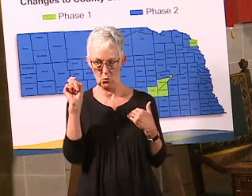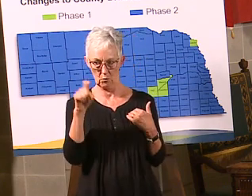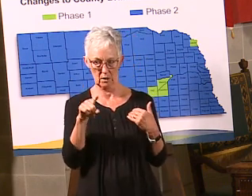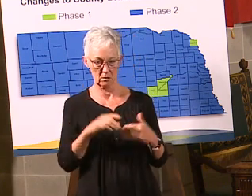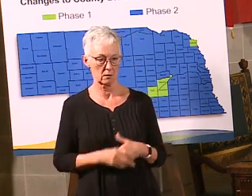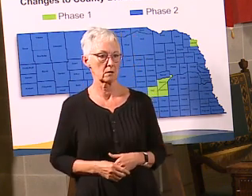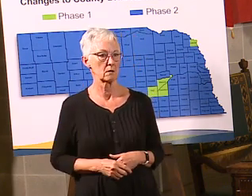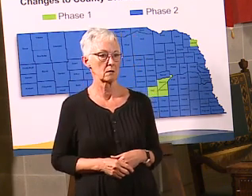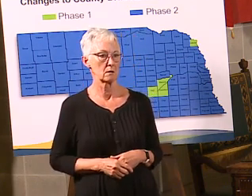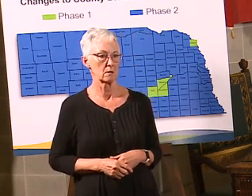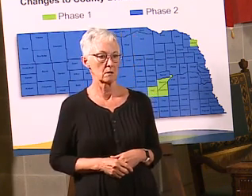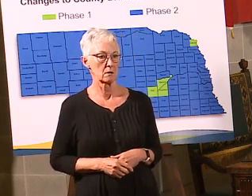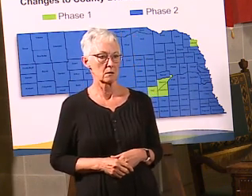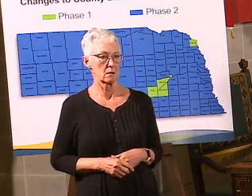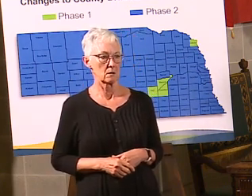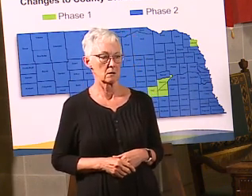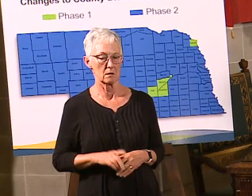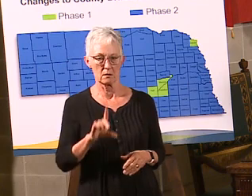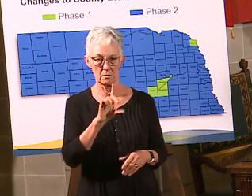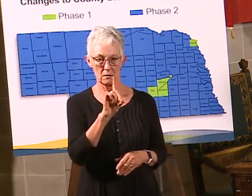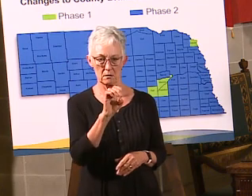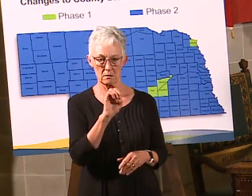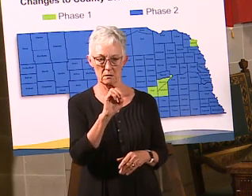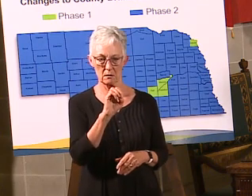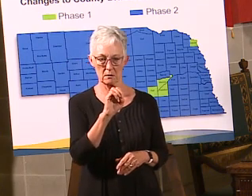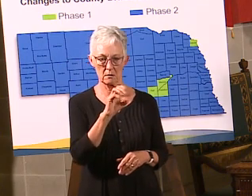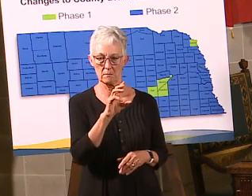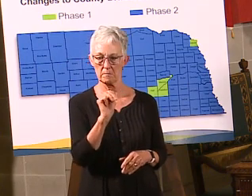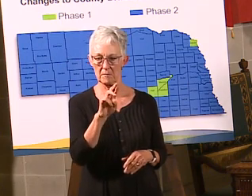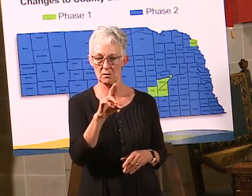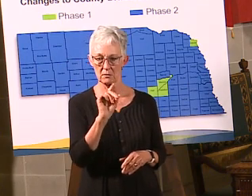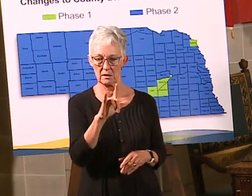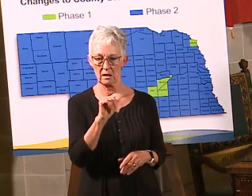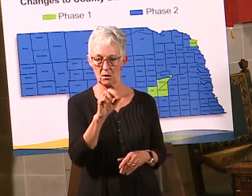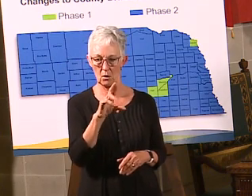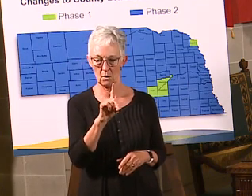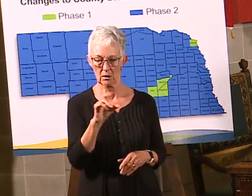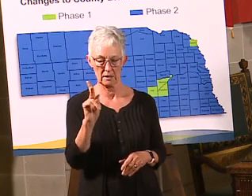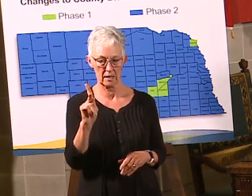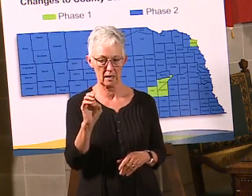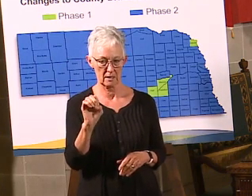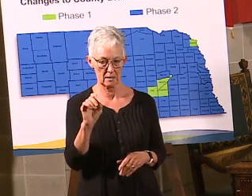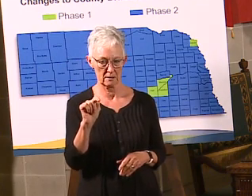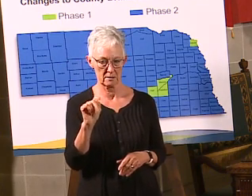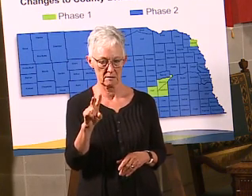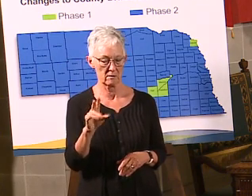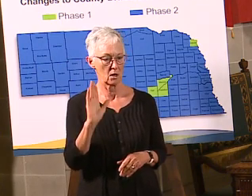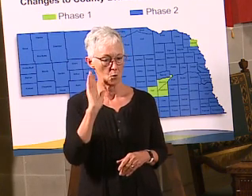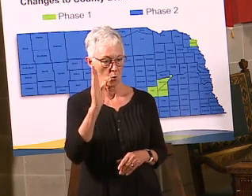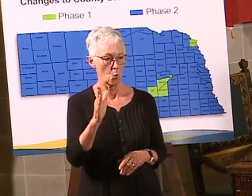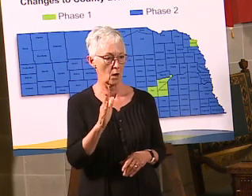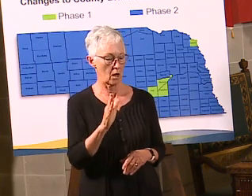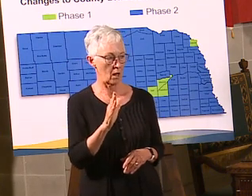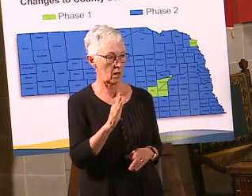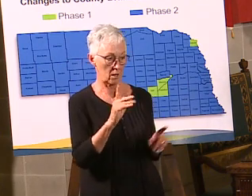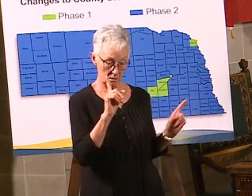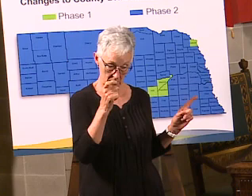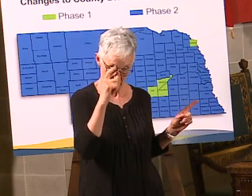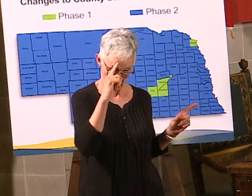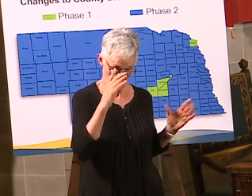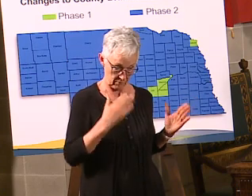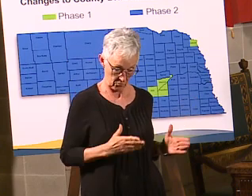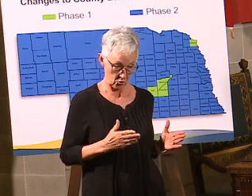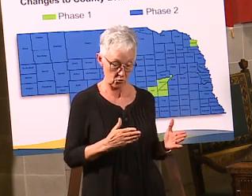but Delon Diller from KETV. When will the governor lift the moratorium on evictions and utility